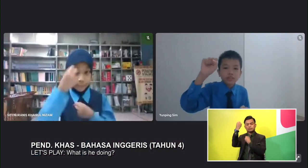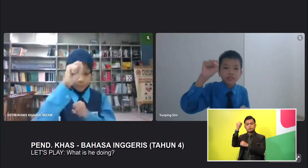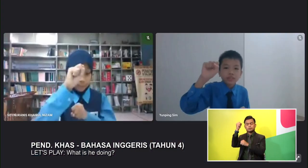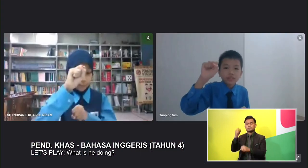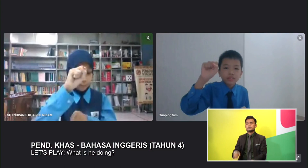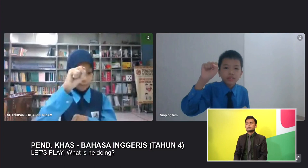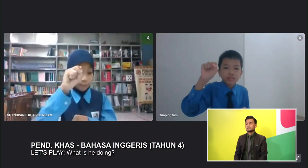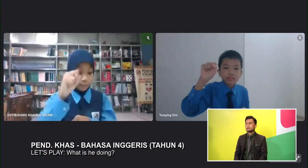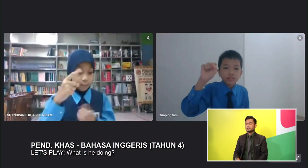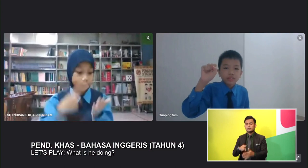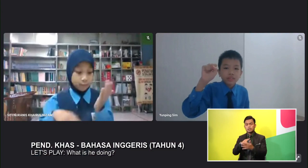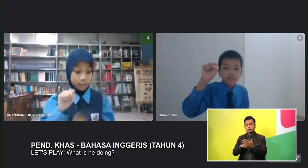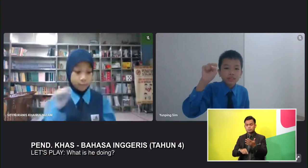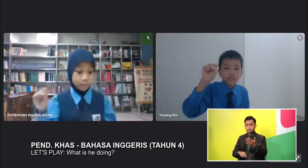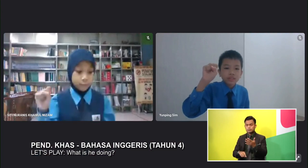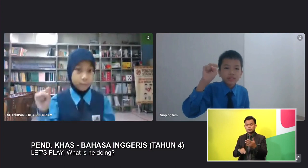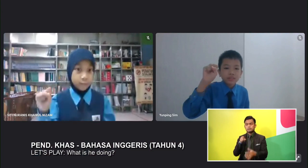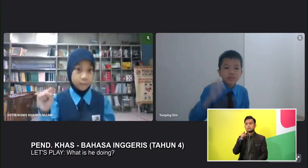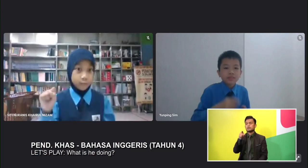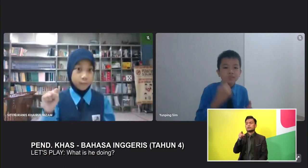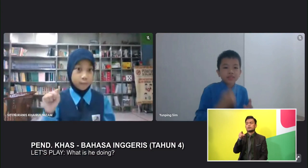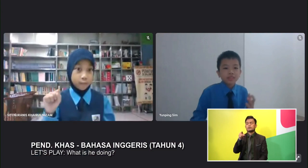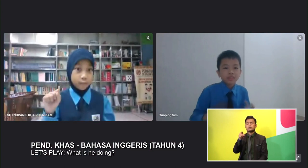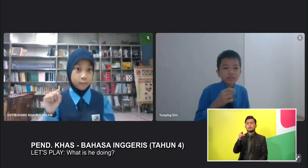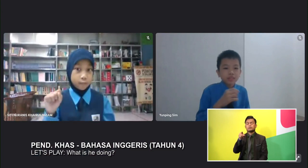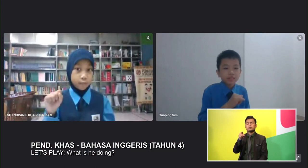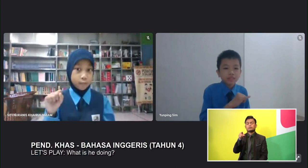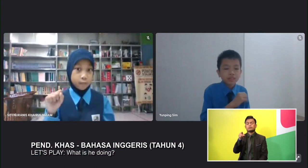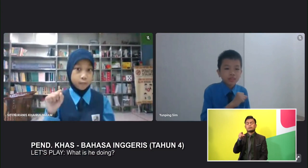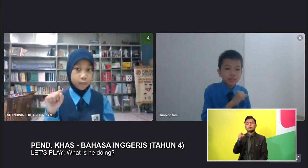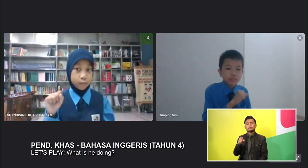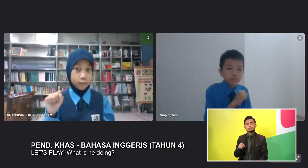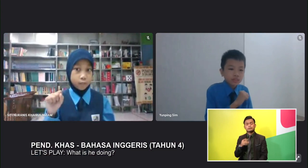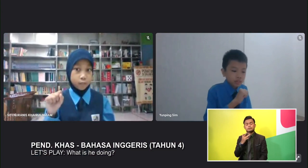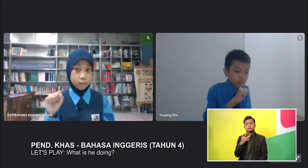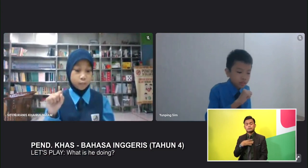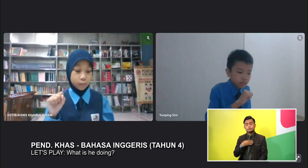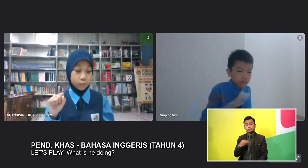What's your favorite sport? Okay.